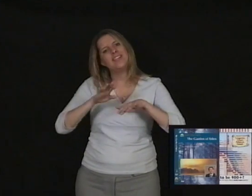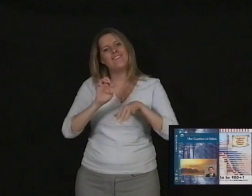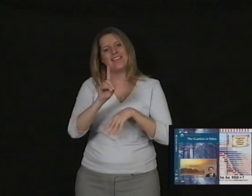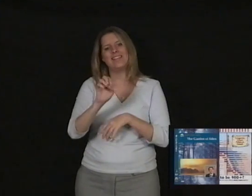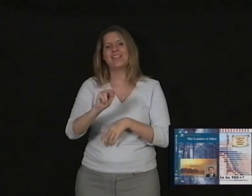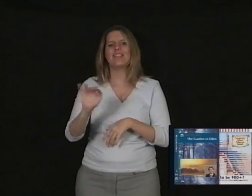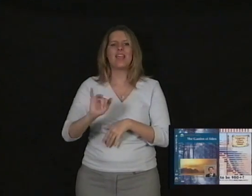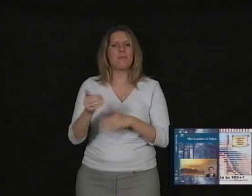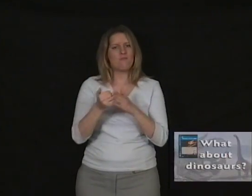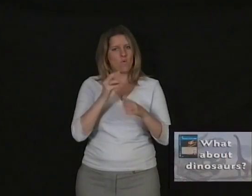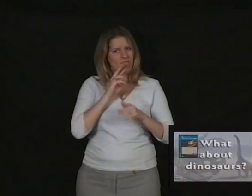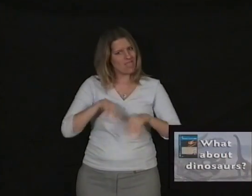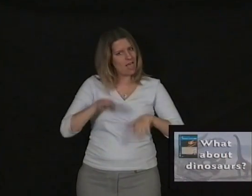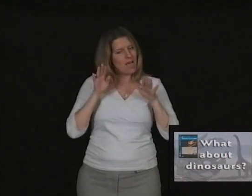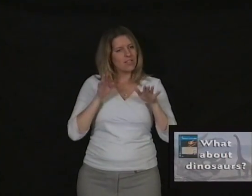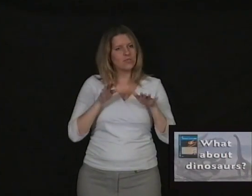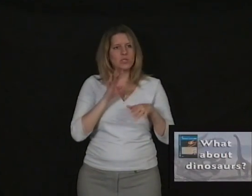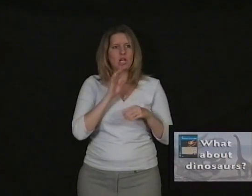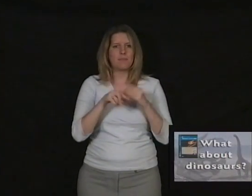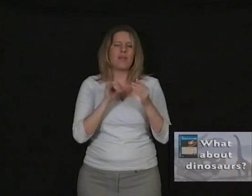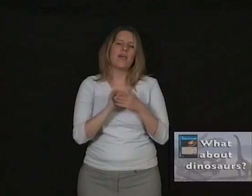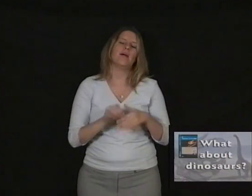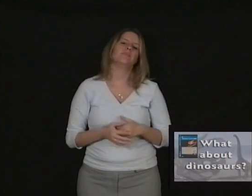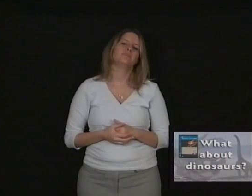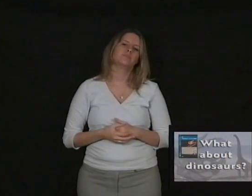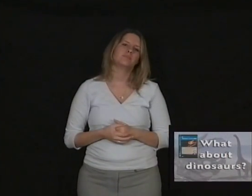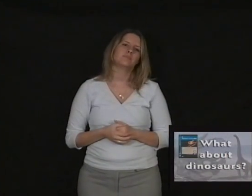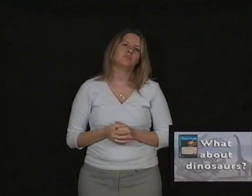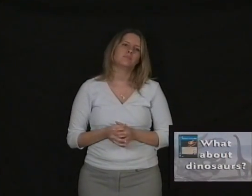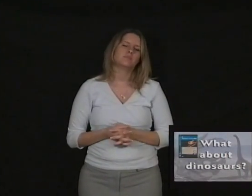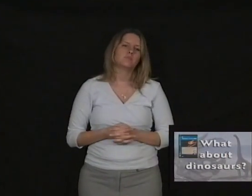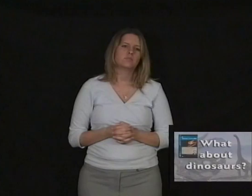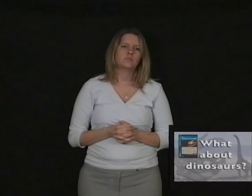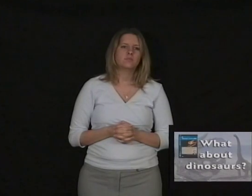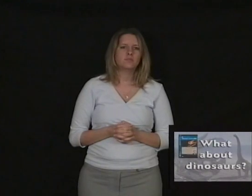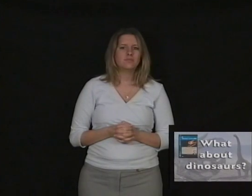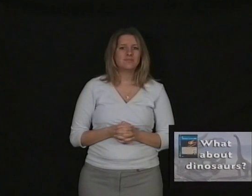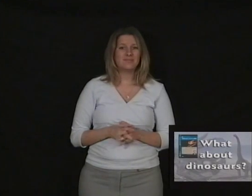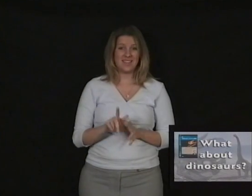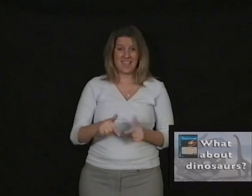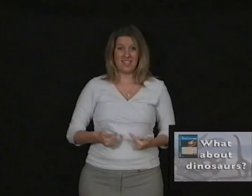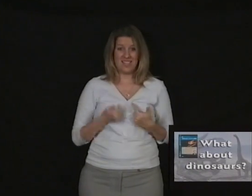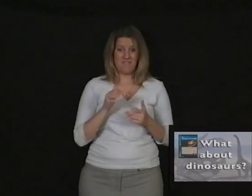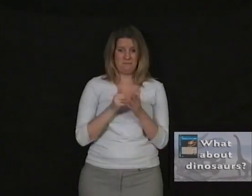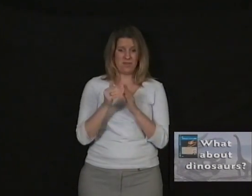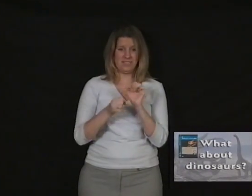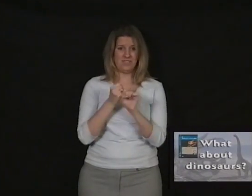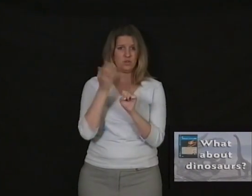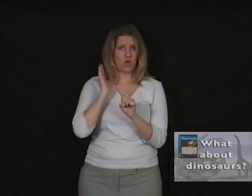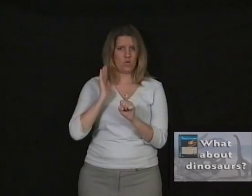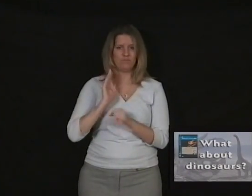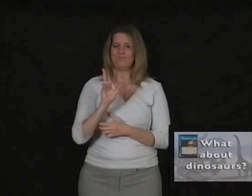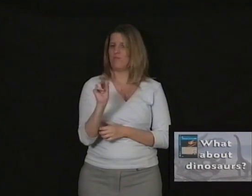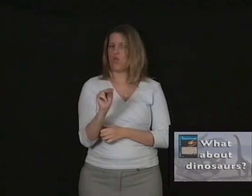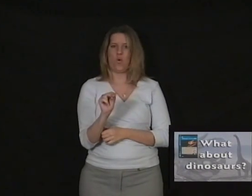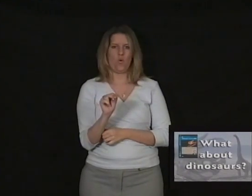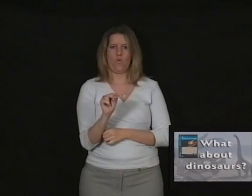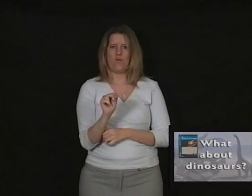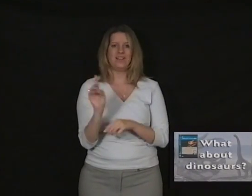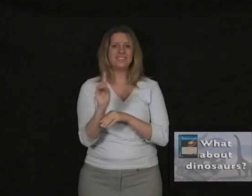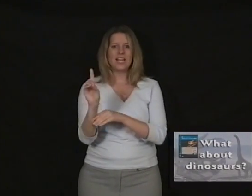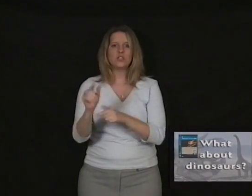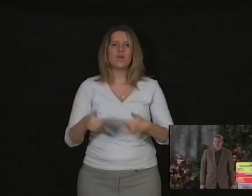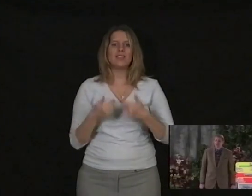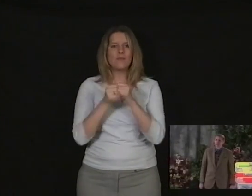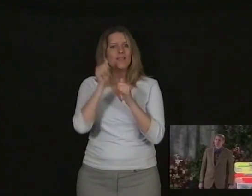cover that on seminar part two. And you can watch our seminars right online. And what about dinosaurs? Didn't dinosaurs live millions of years ago? No.